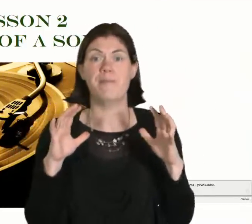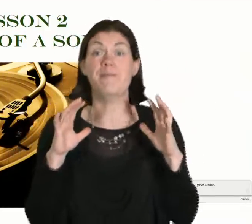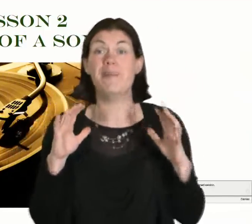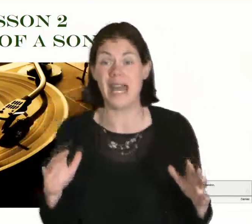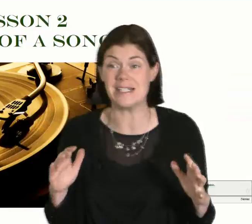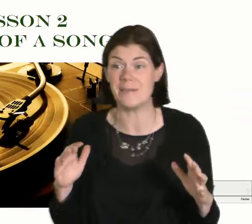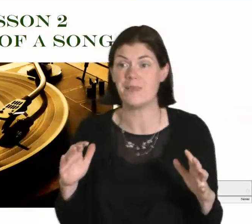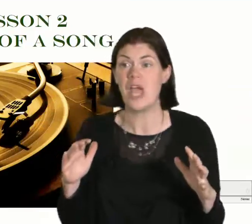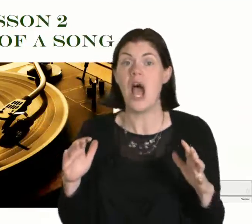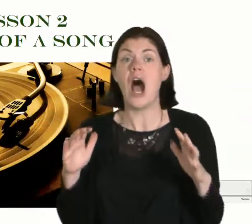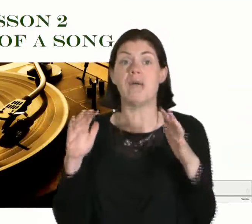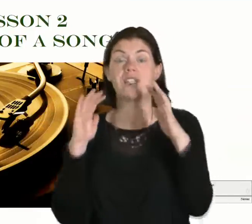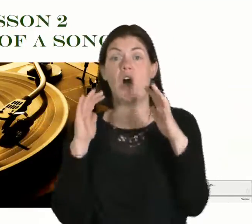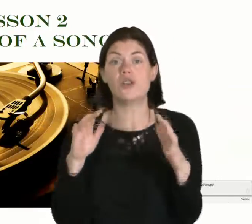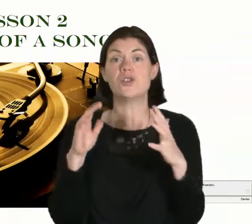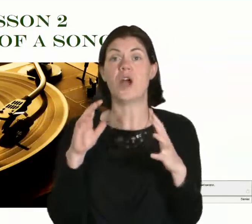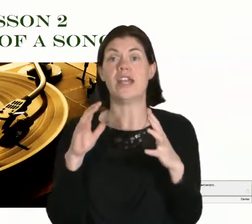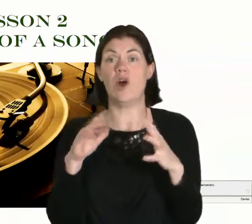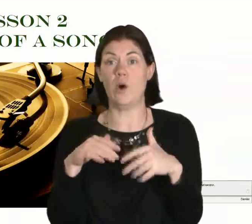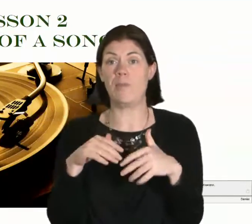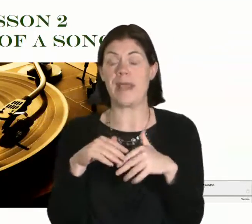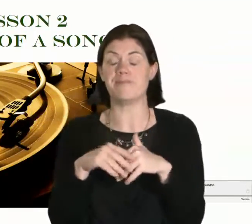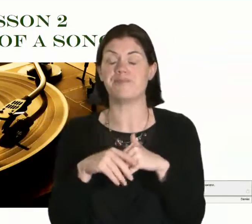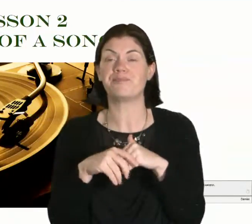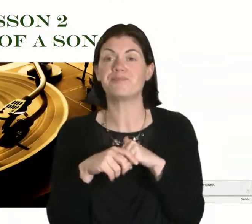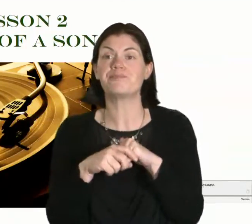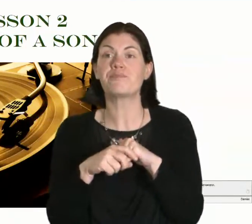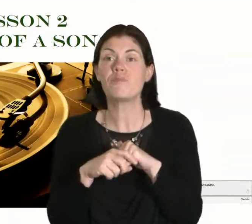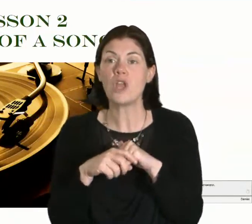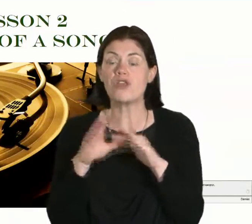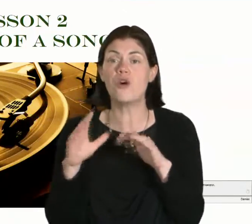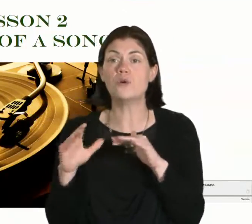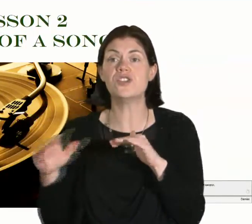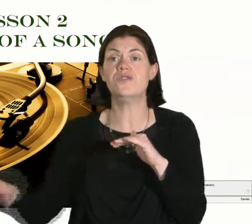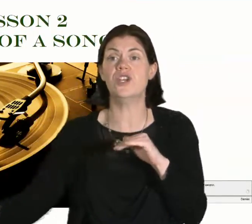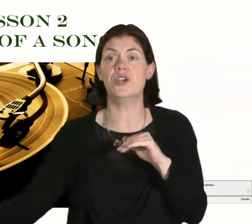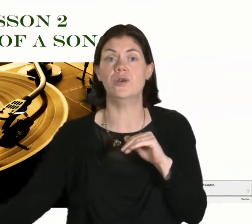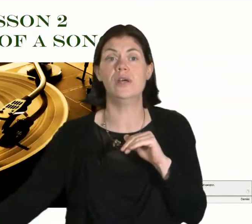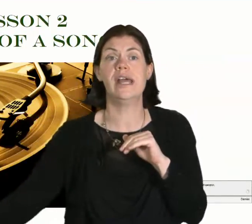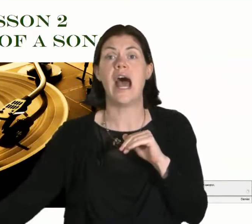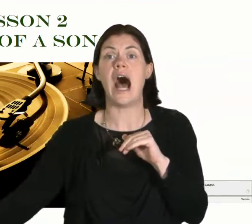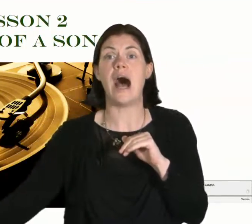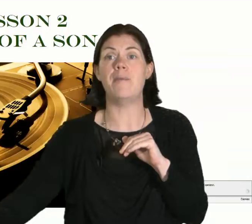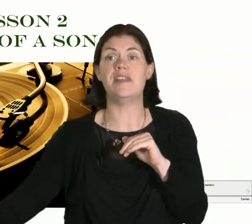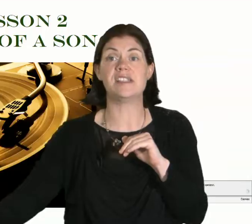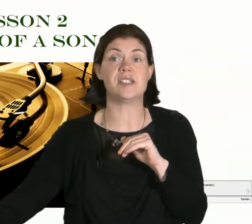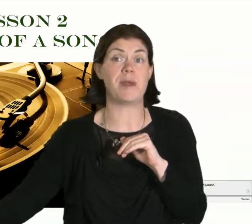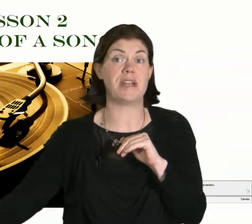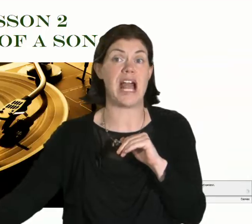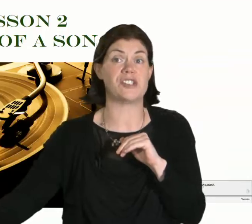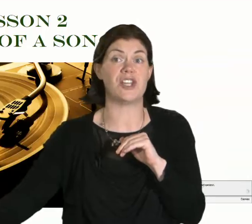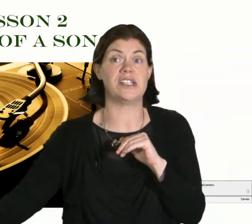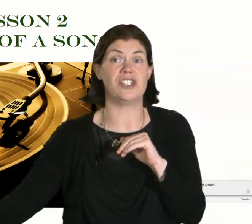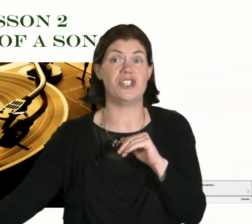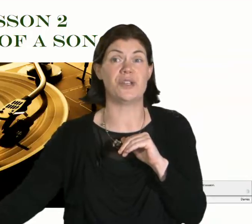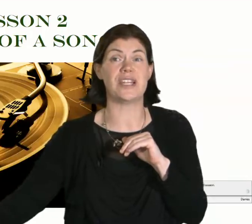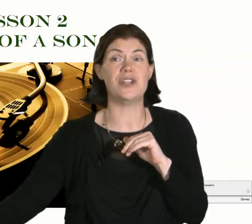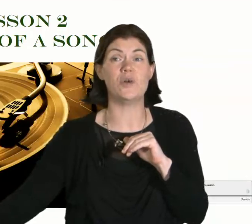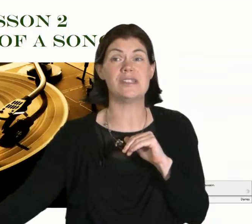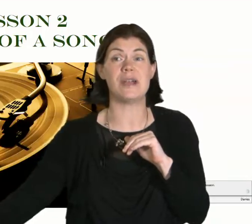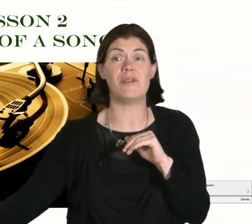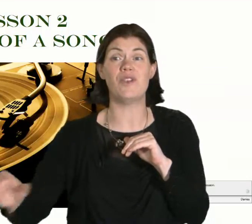chaotic. But I was also kind of hoping, those of you, this is what I'm going to ask you guys to